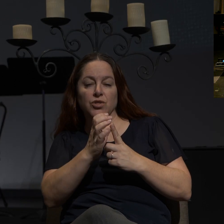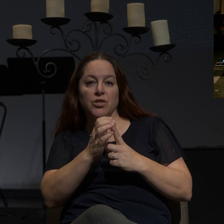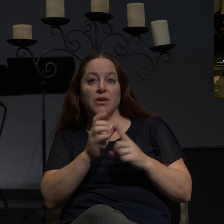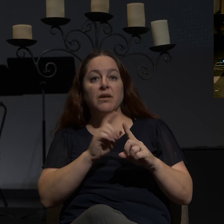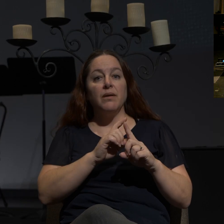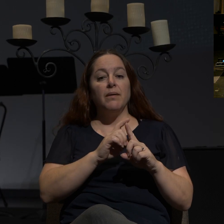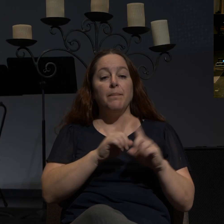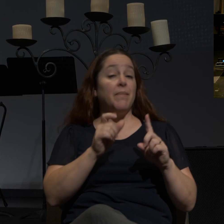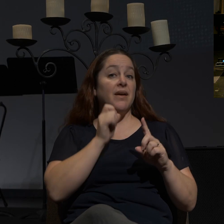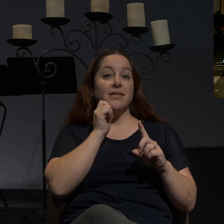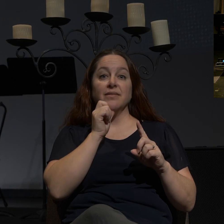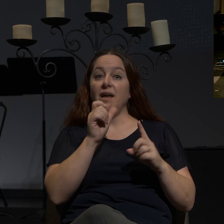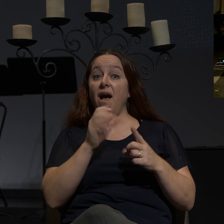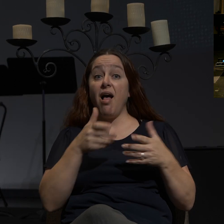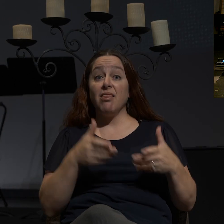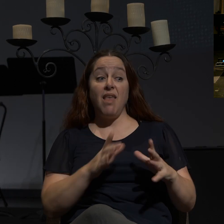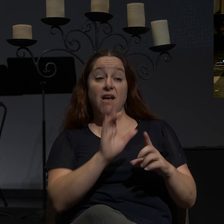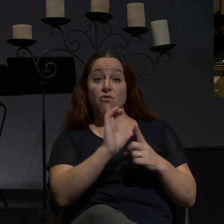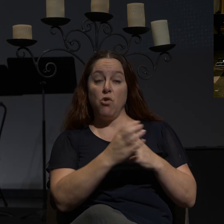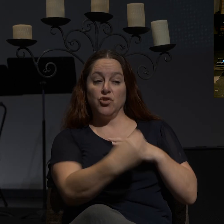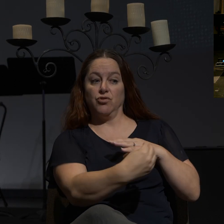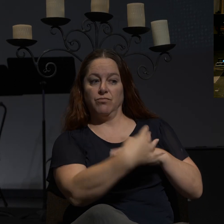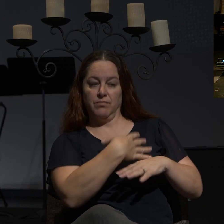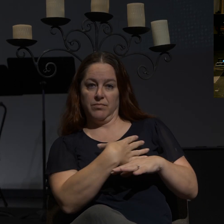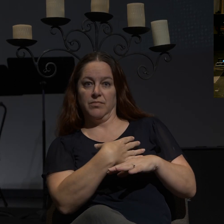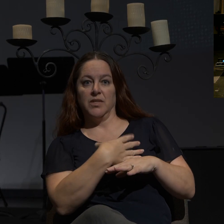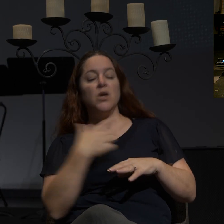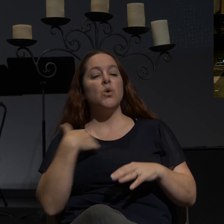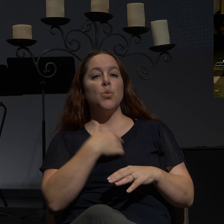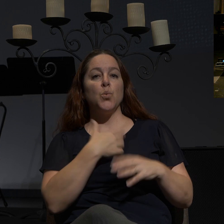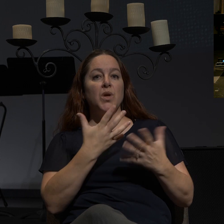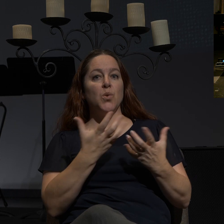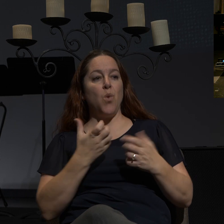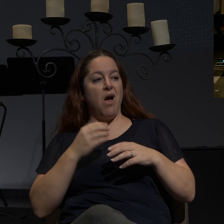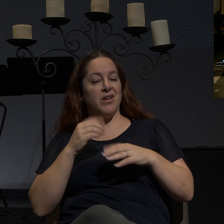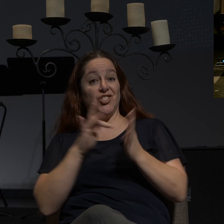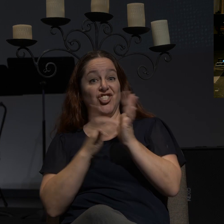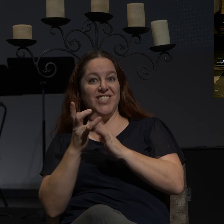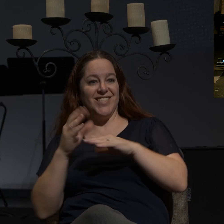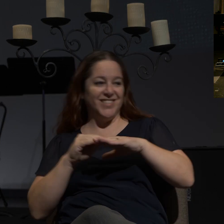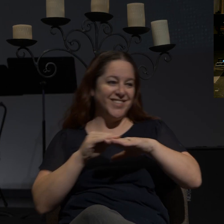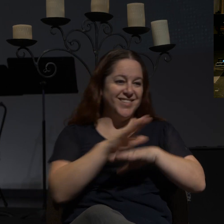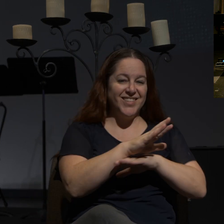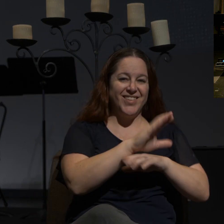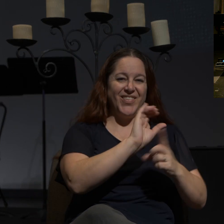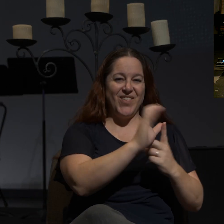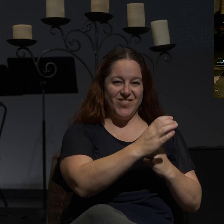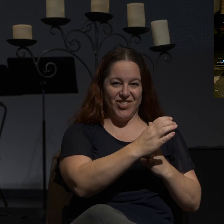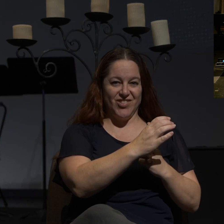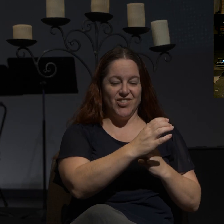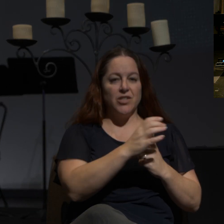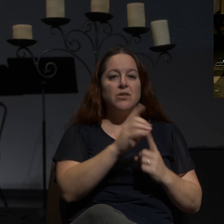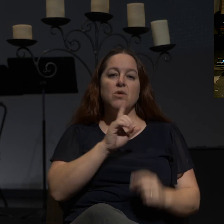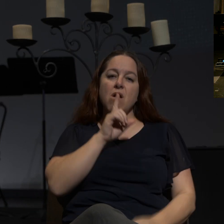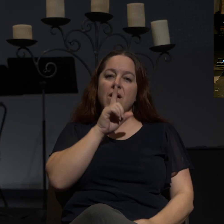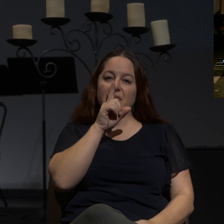culture influence us, but instead, we're looking to redeem culture, to bring Jesus to the culture. So authenticity,